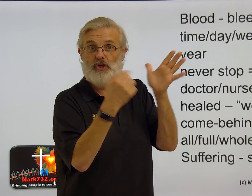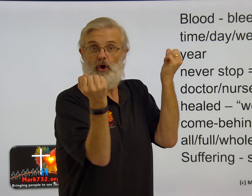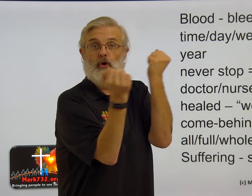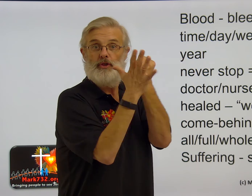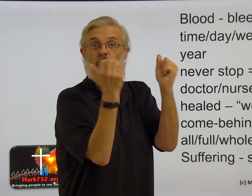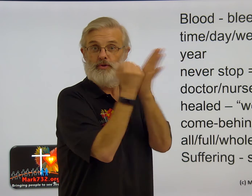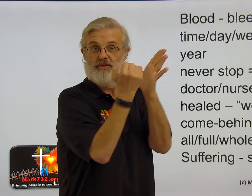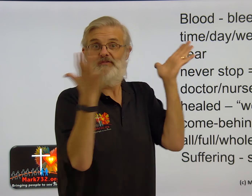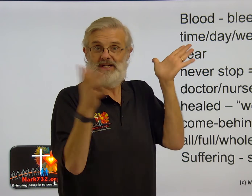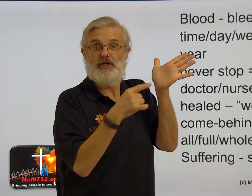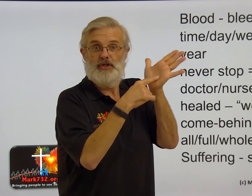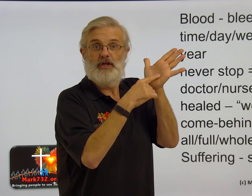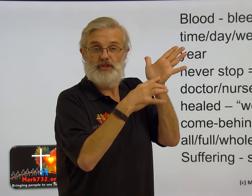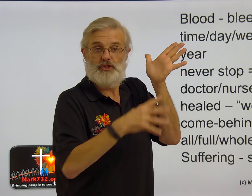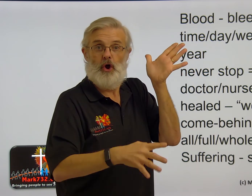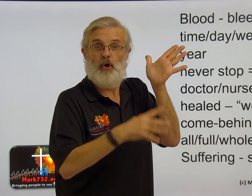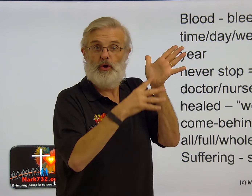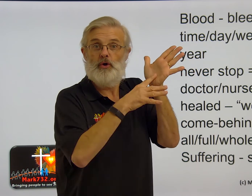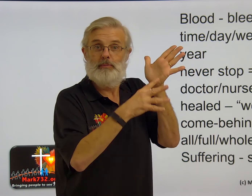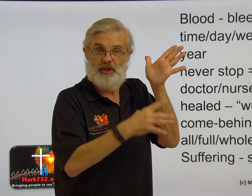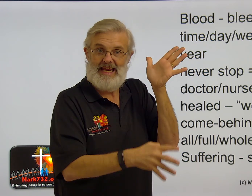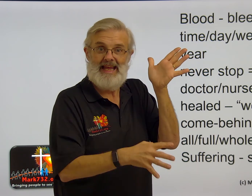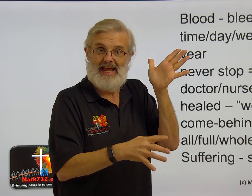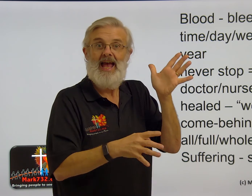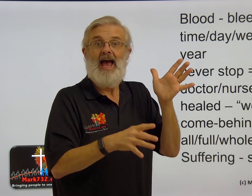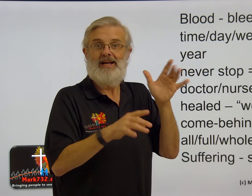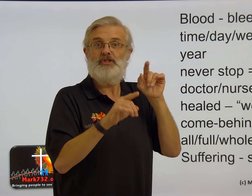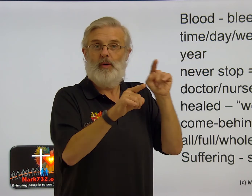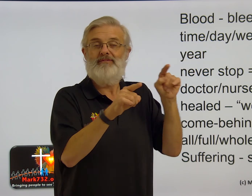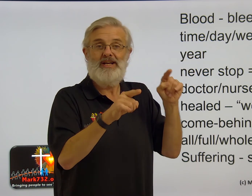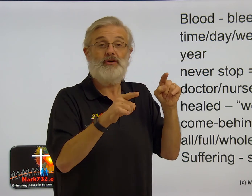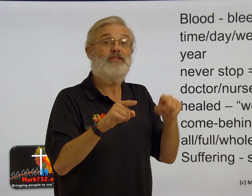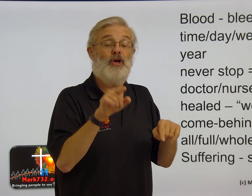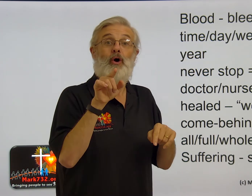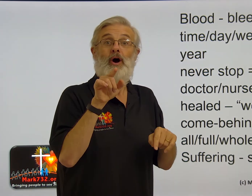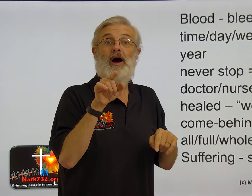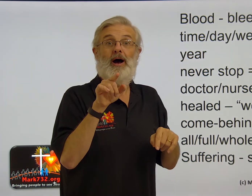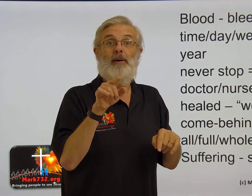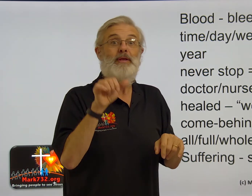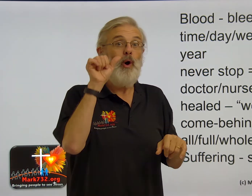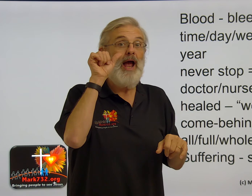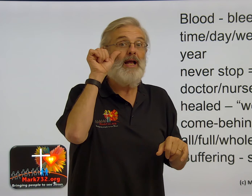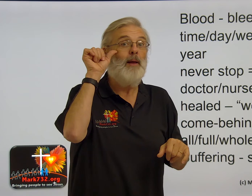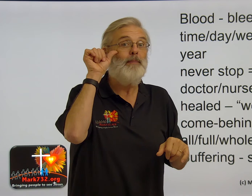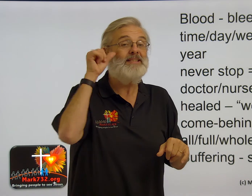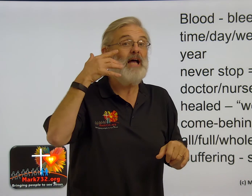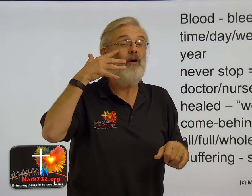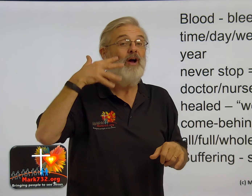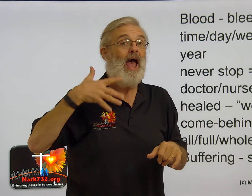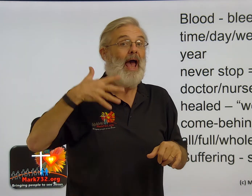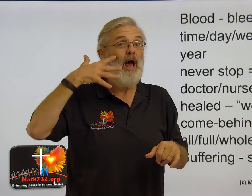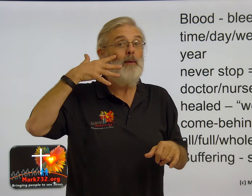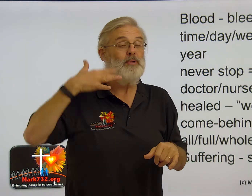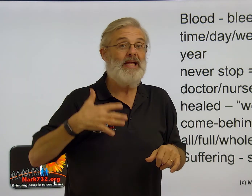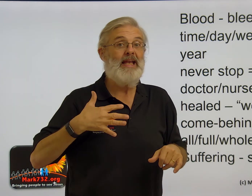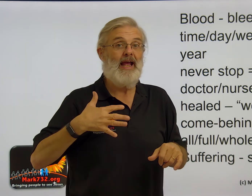the crucifixion, you can show your bleeding and show it facially. So, I cut myself and I'm bleeding, or